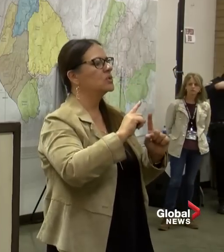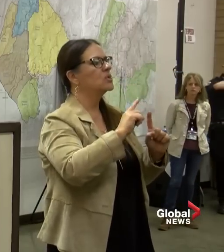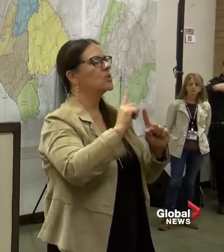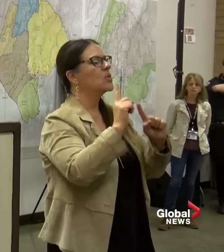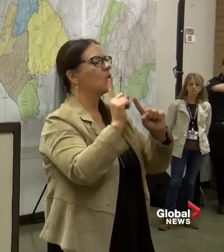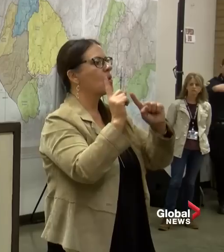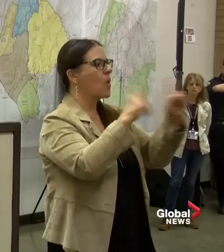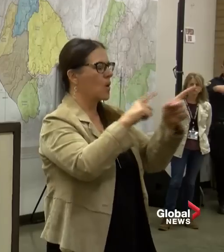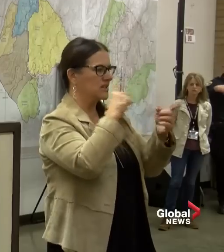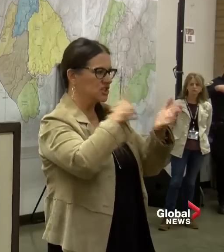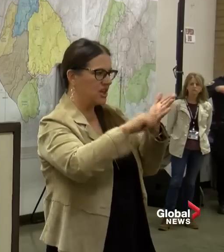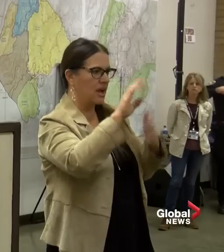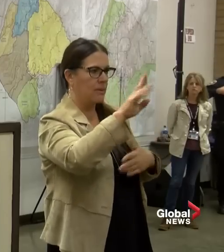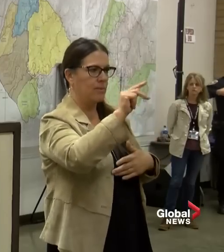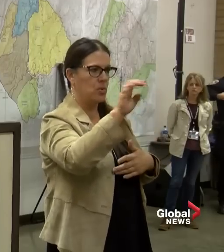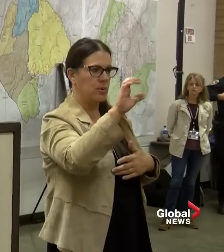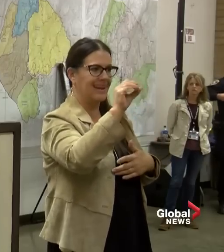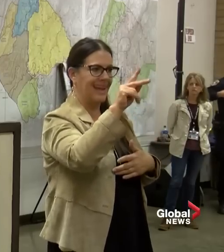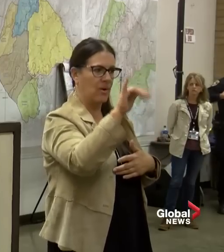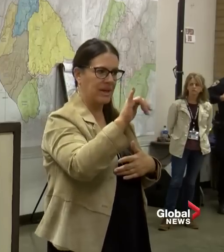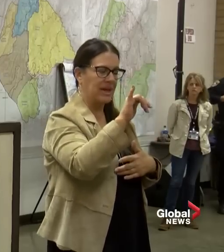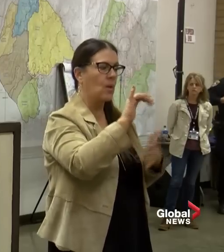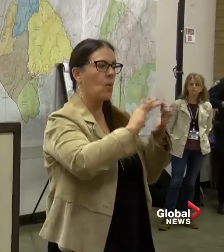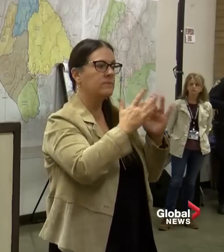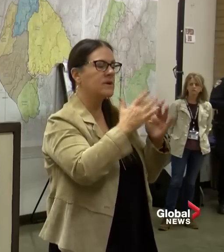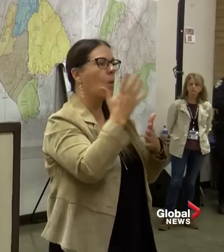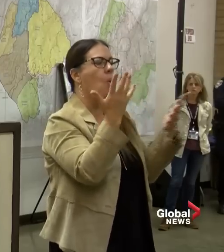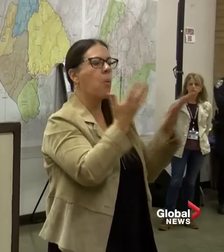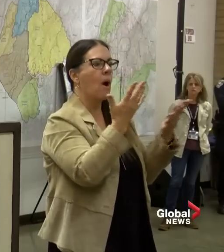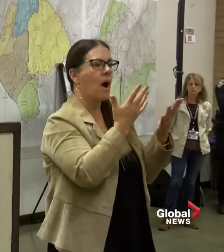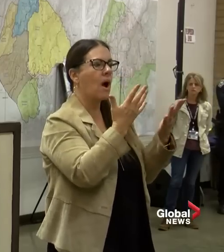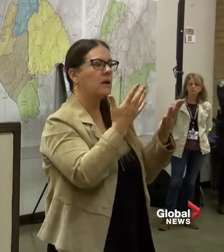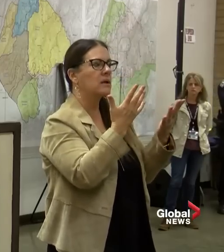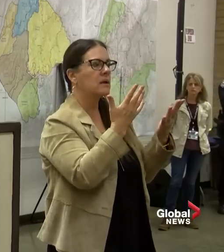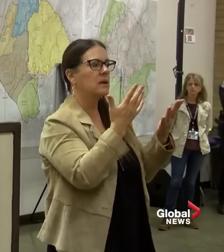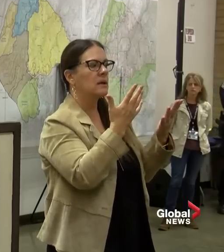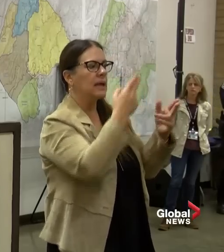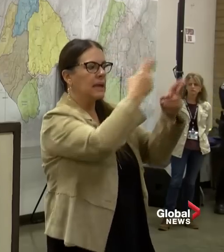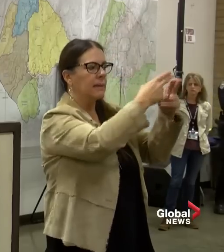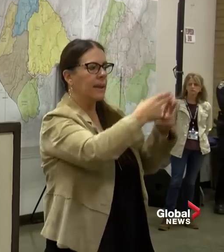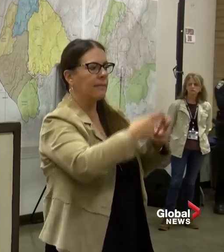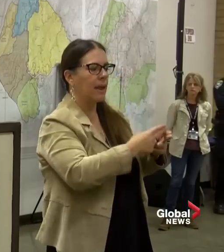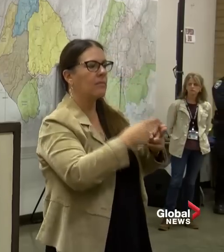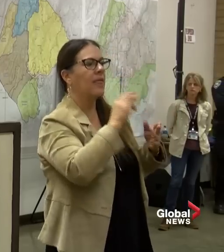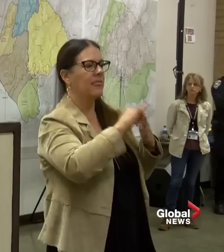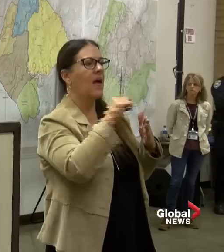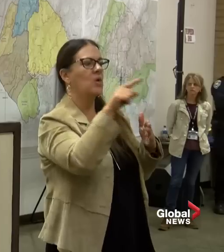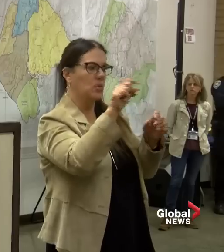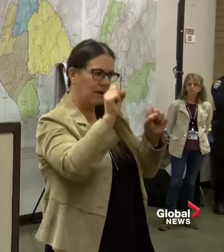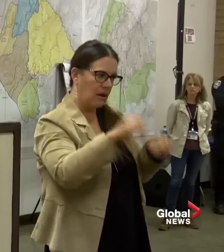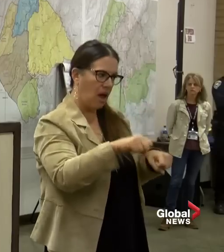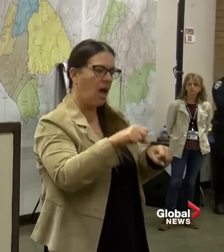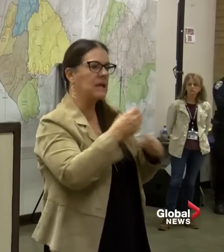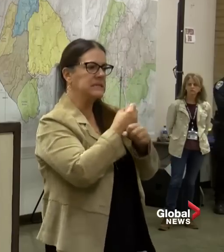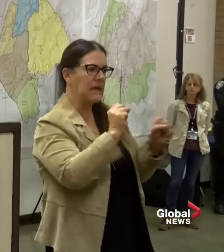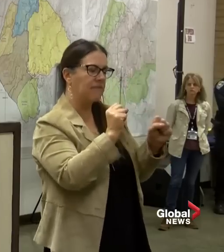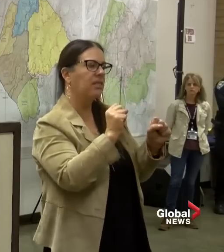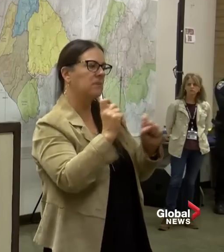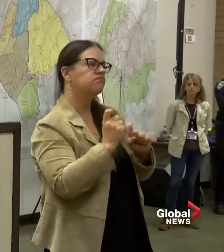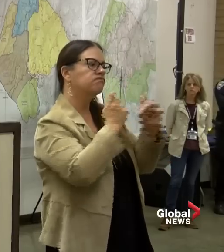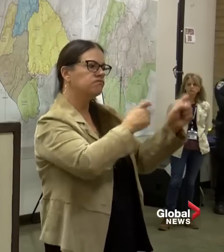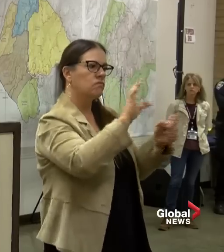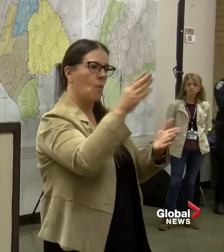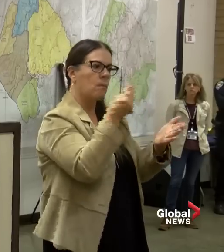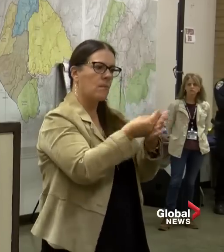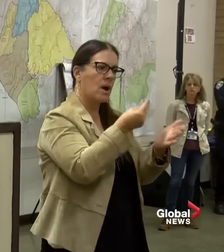County website to take a look at what areas that you can legitimately and safely give